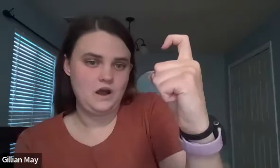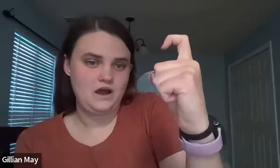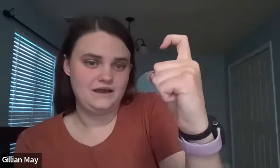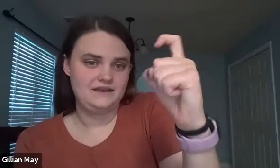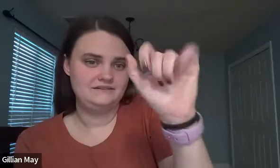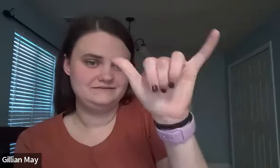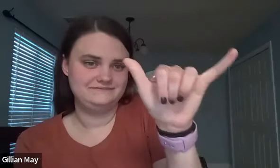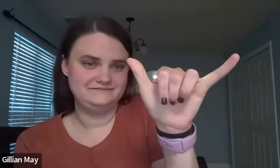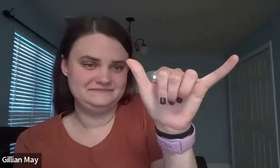Y,